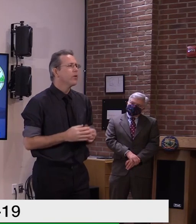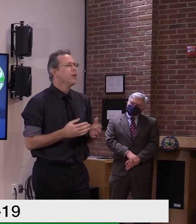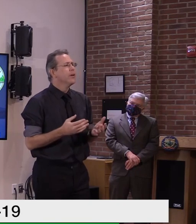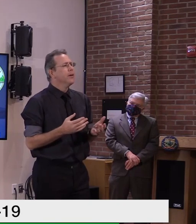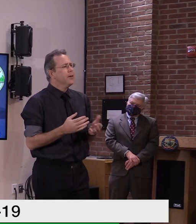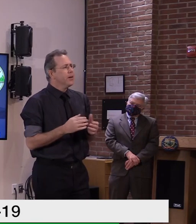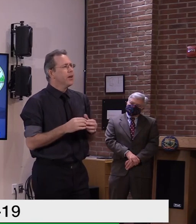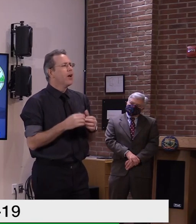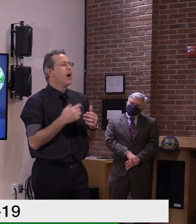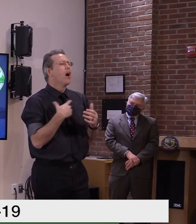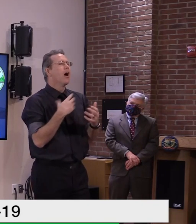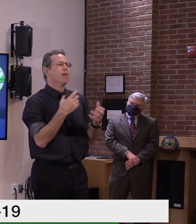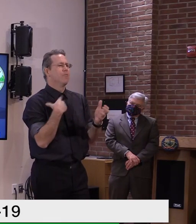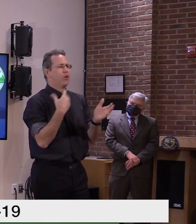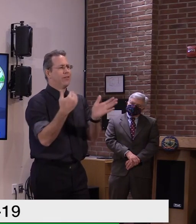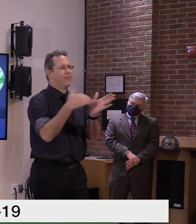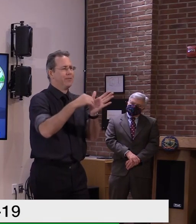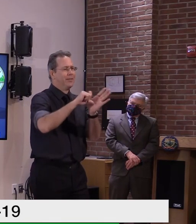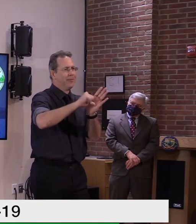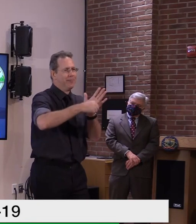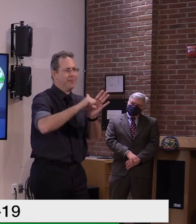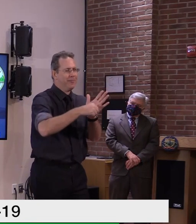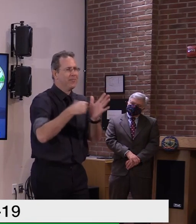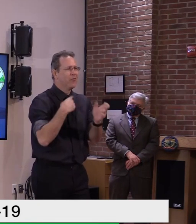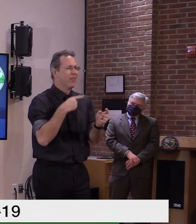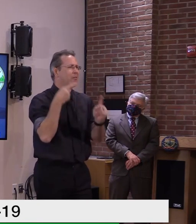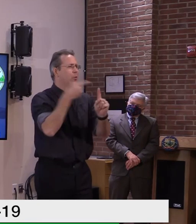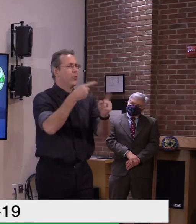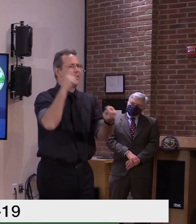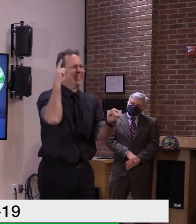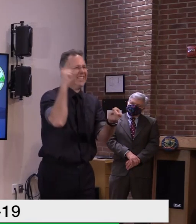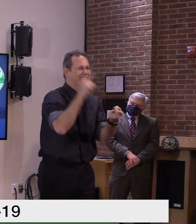actually harboring the virus. Thank you.